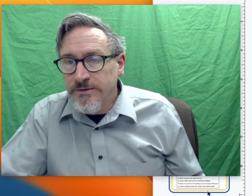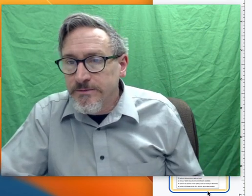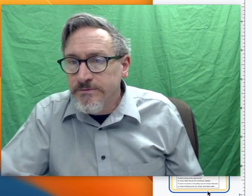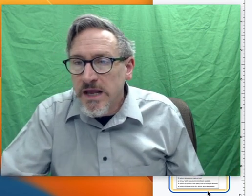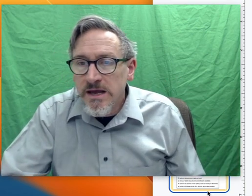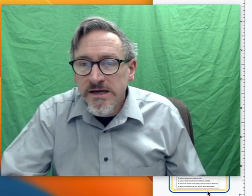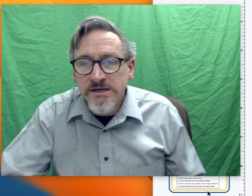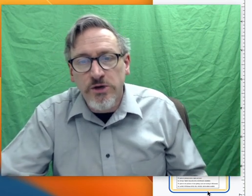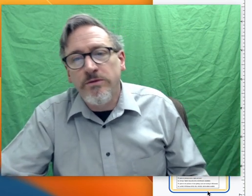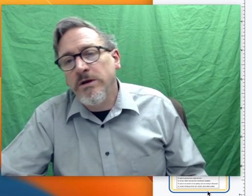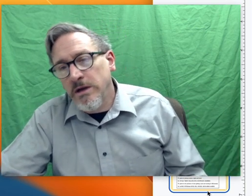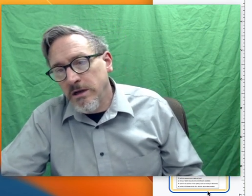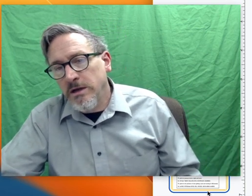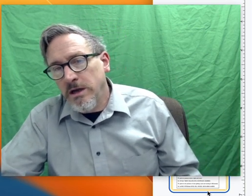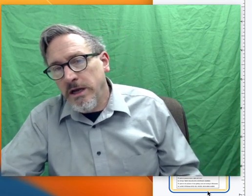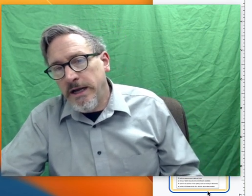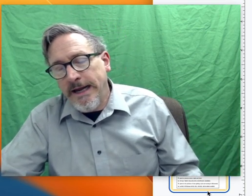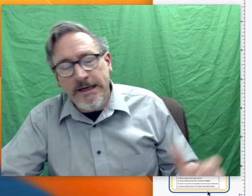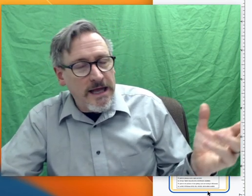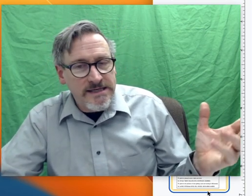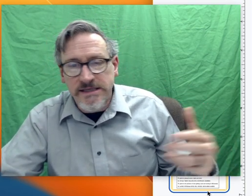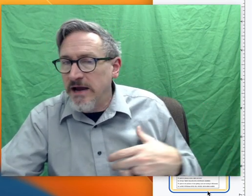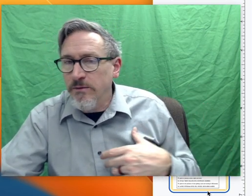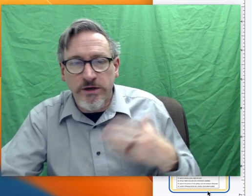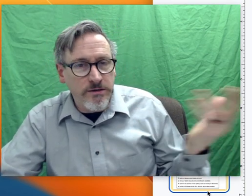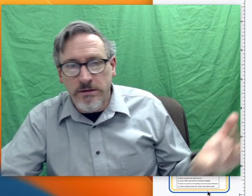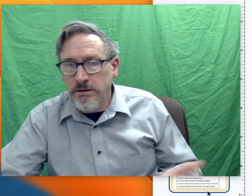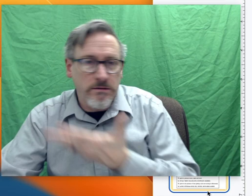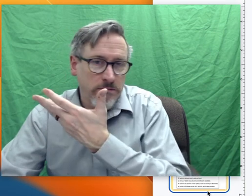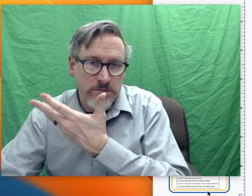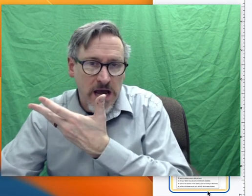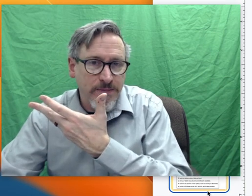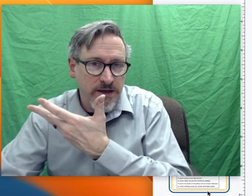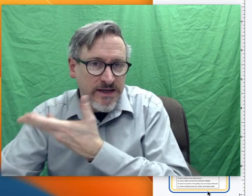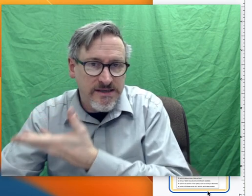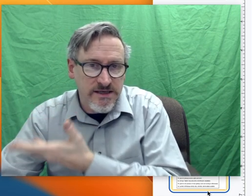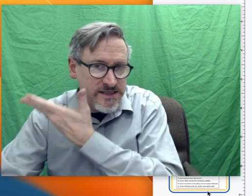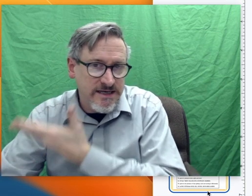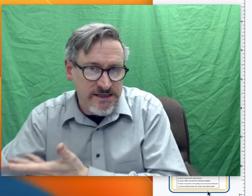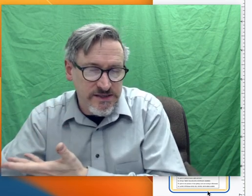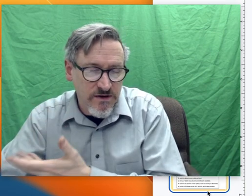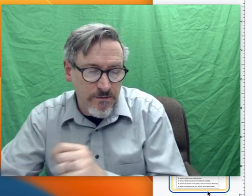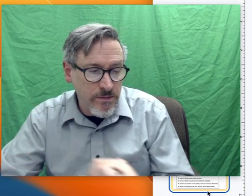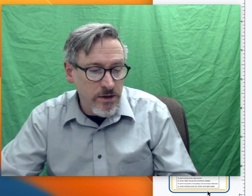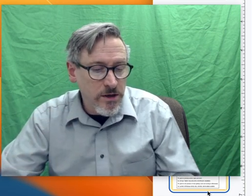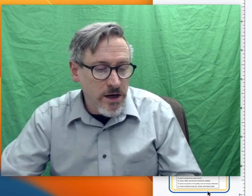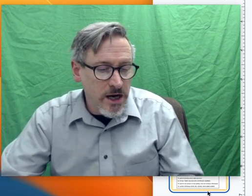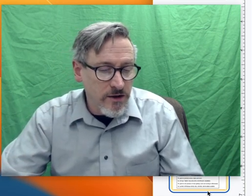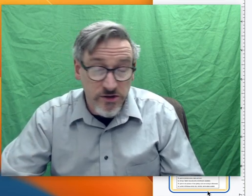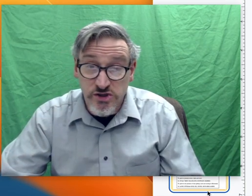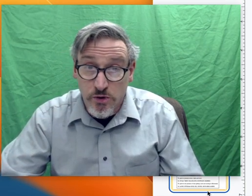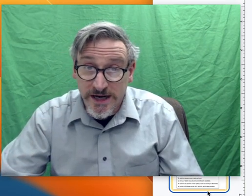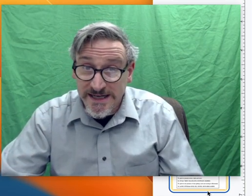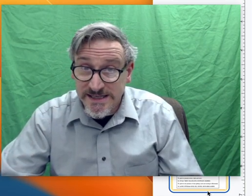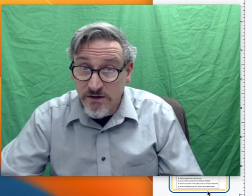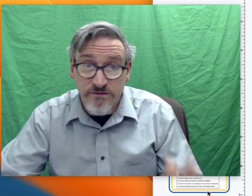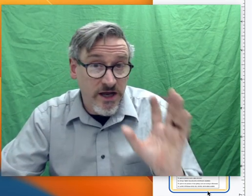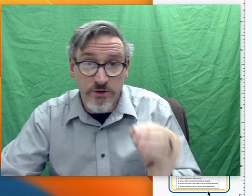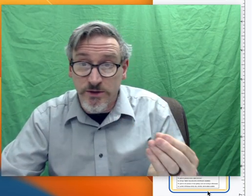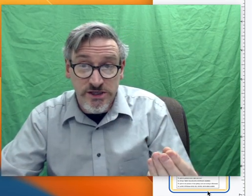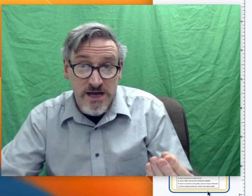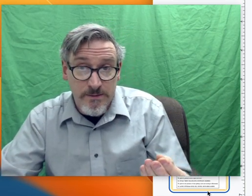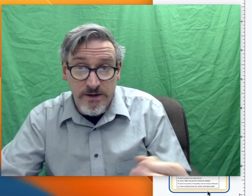happened. So in class, I would copy sentences from the story